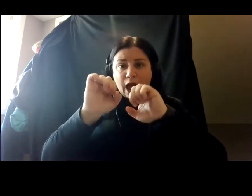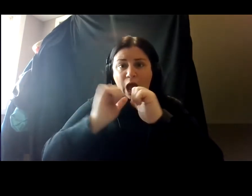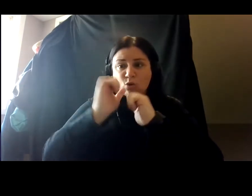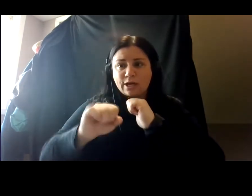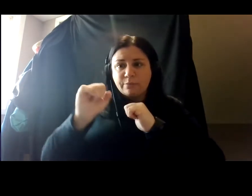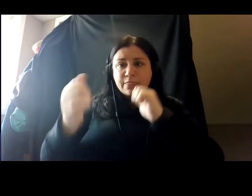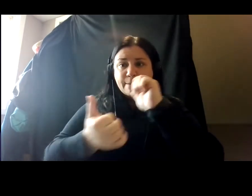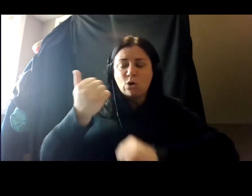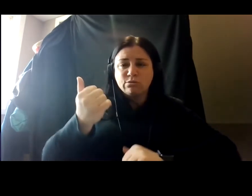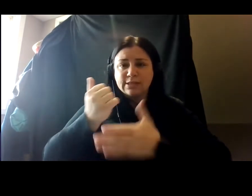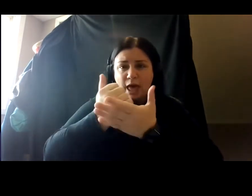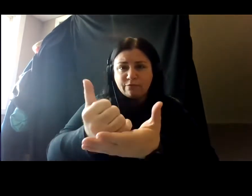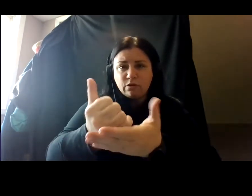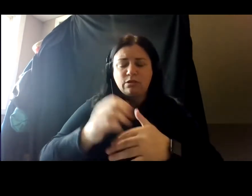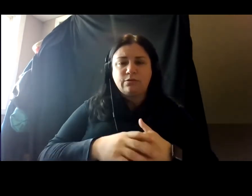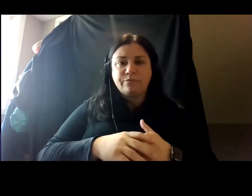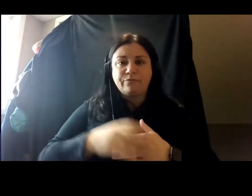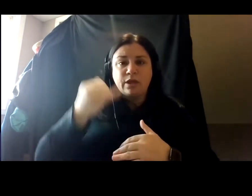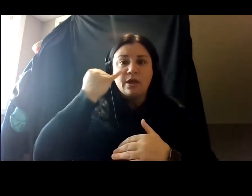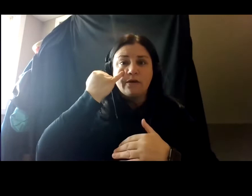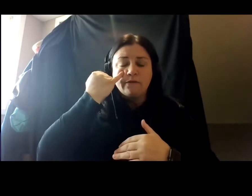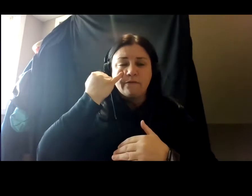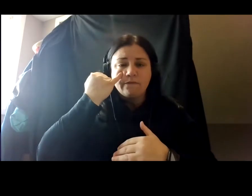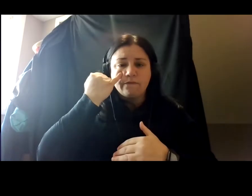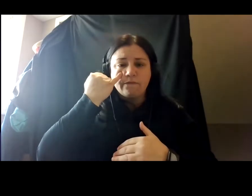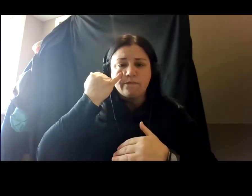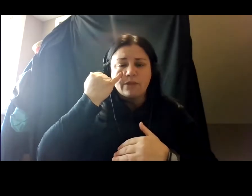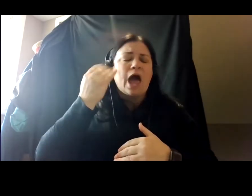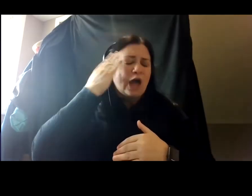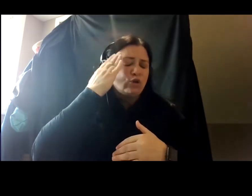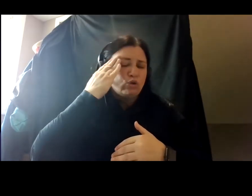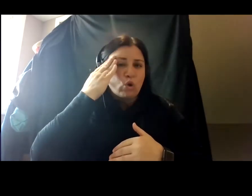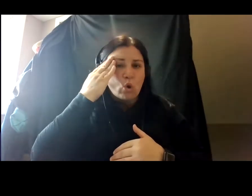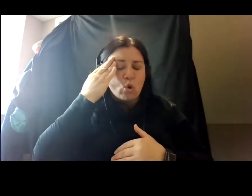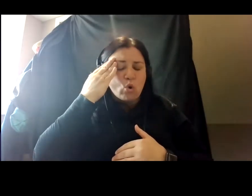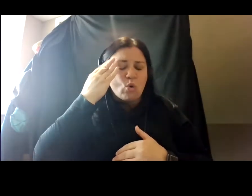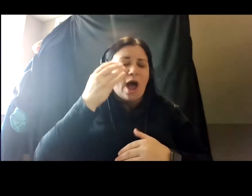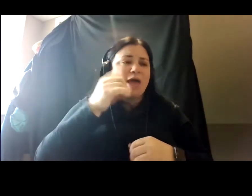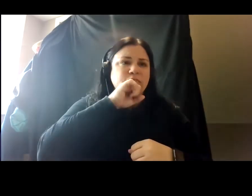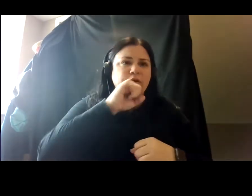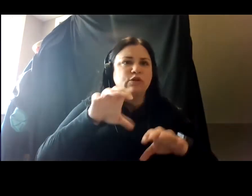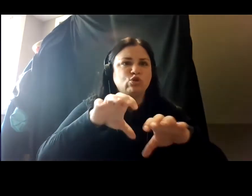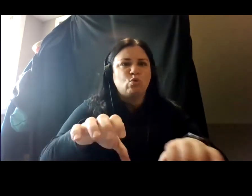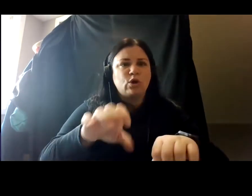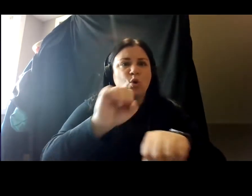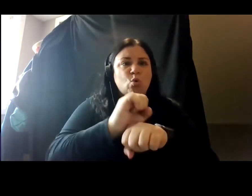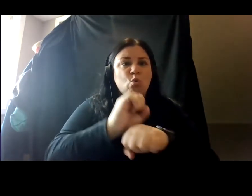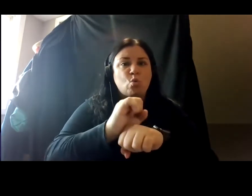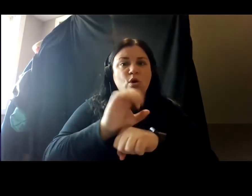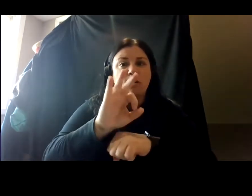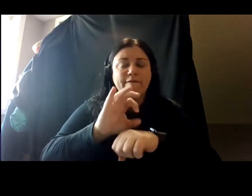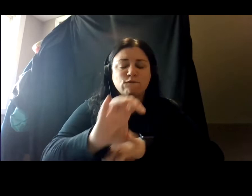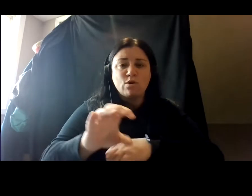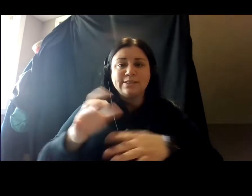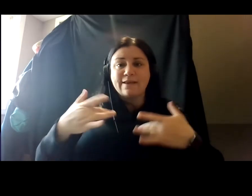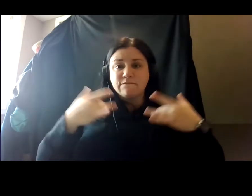you? And genuinely, if you want to help them, and I know you guys are, I love doing workforce events. So the WIOA Summit, I know we were